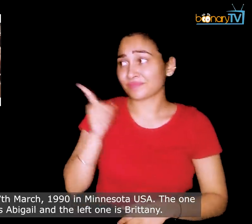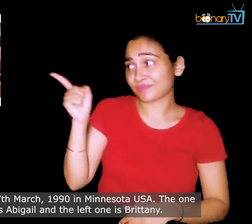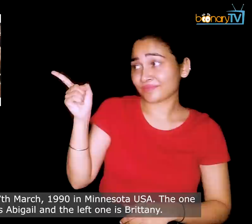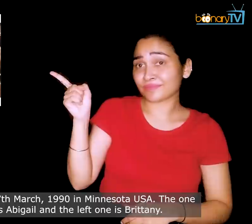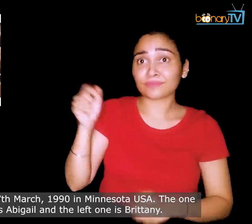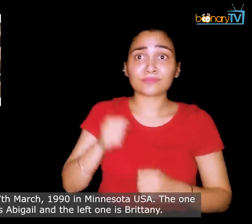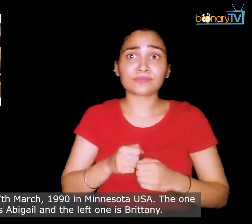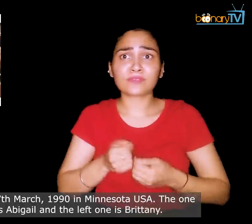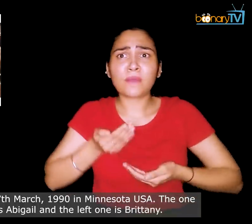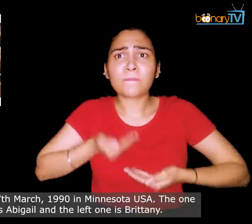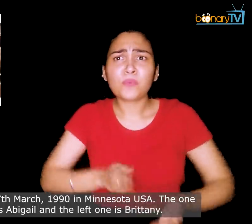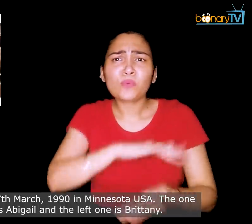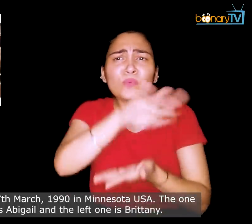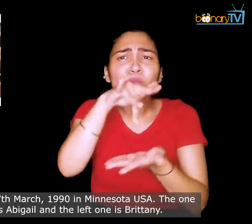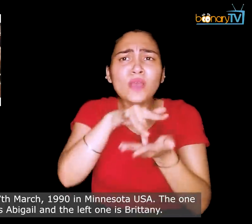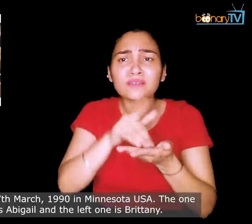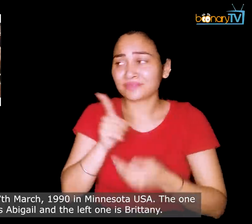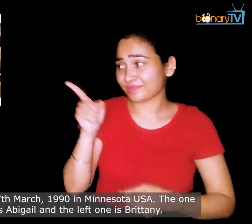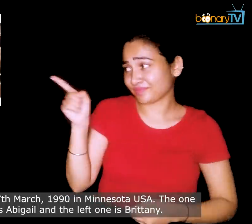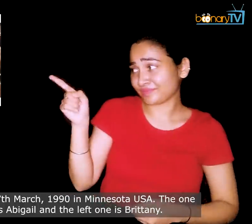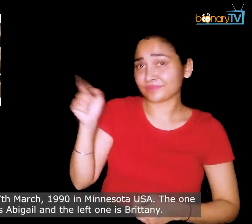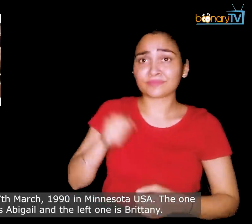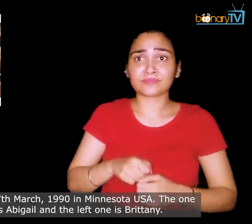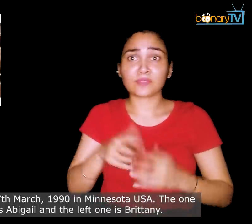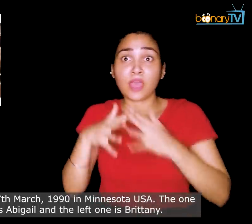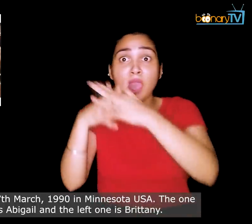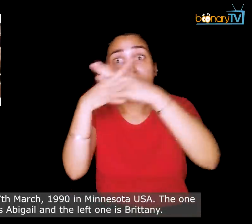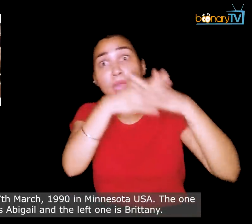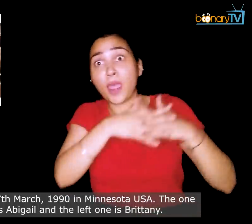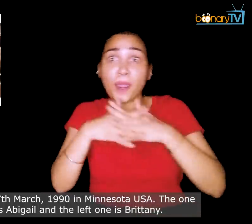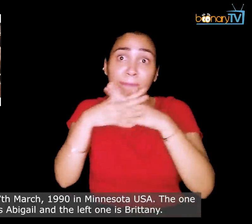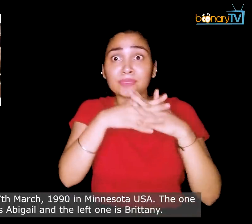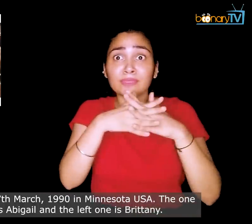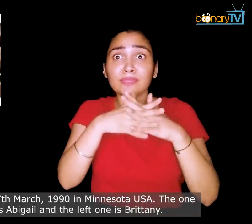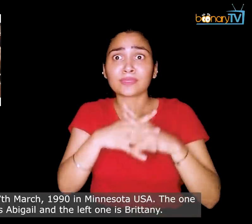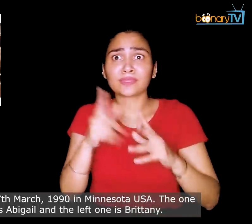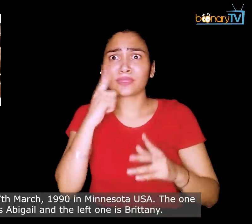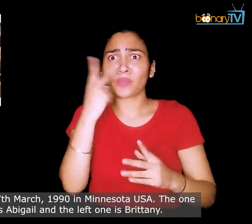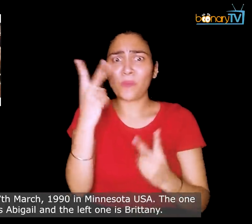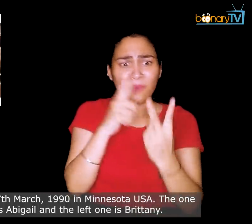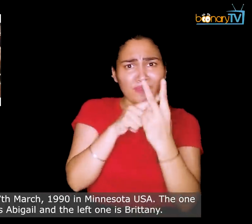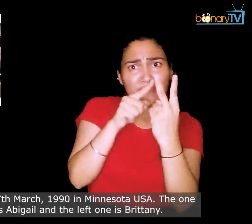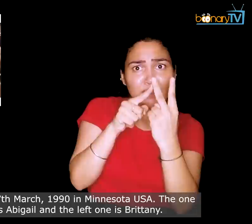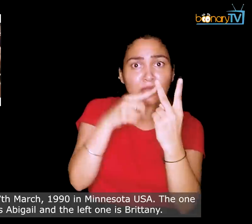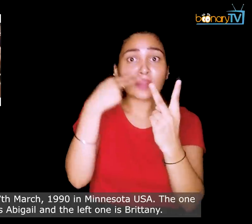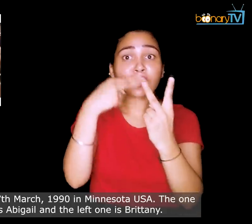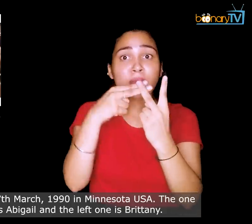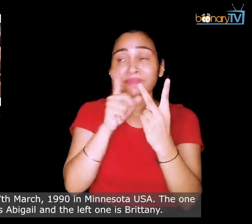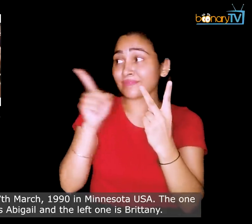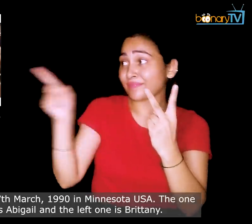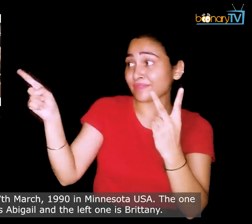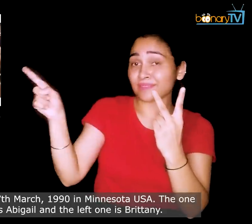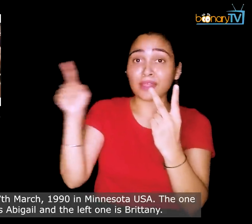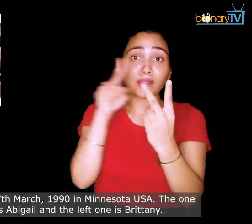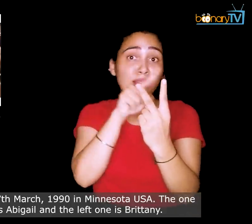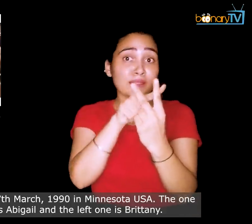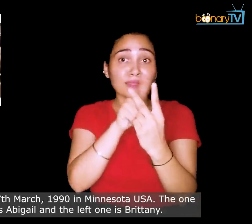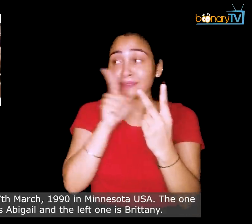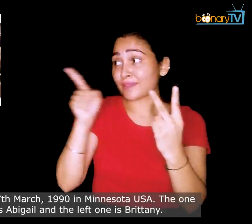March 1990 in Minnesota, USA. The one on the right is Abigail and the